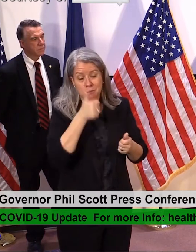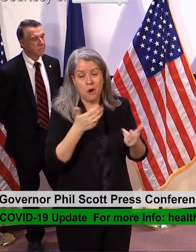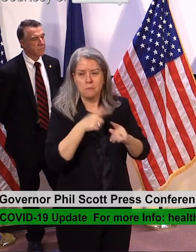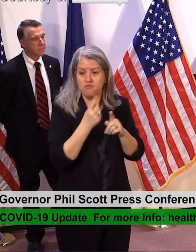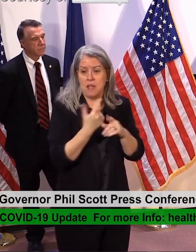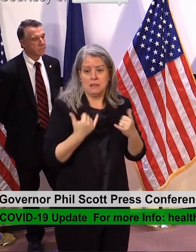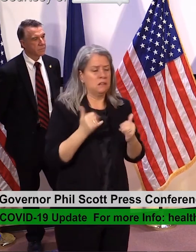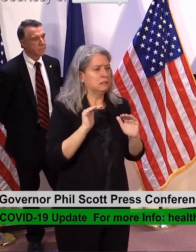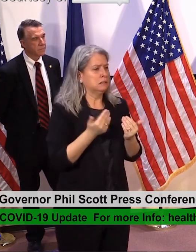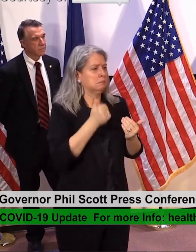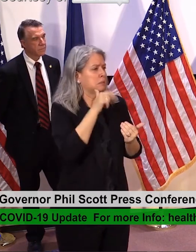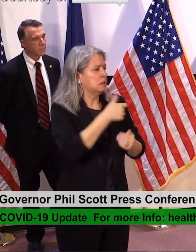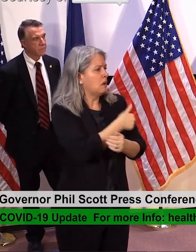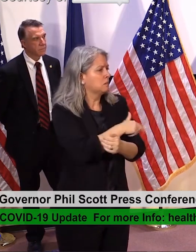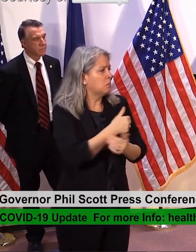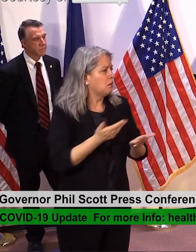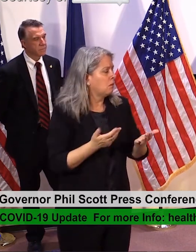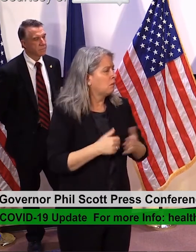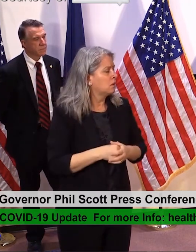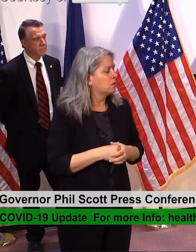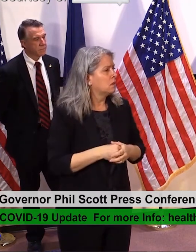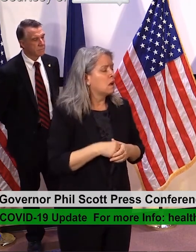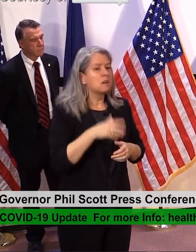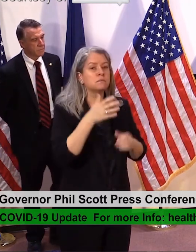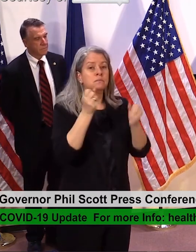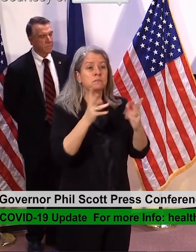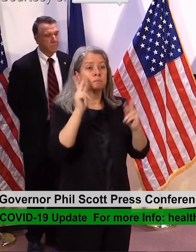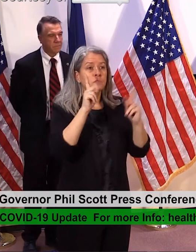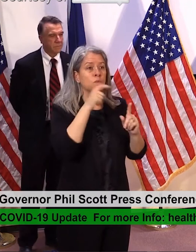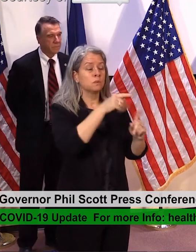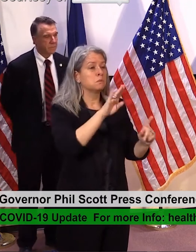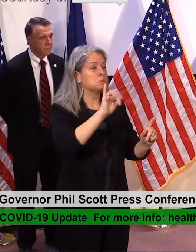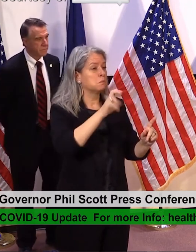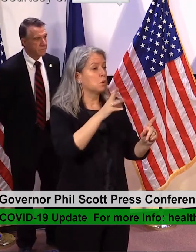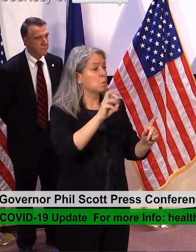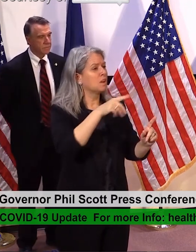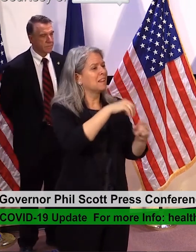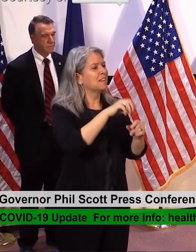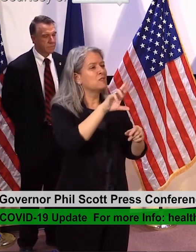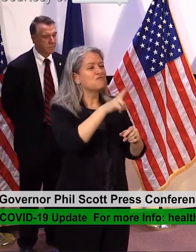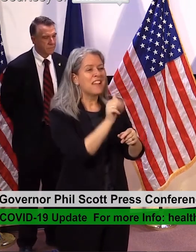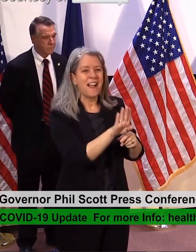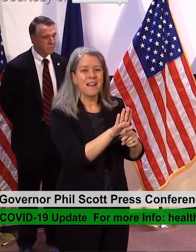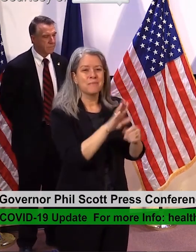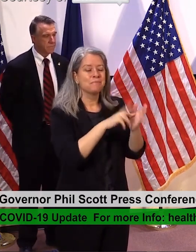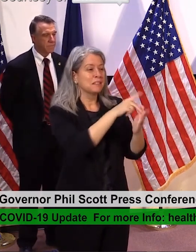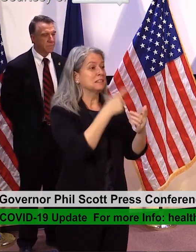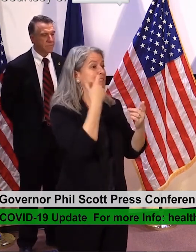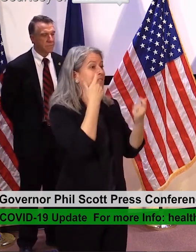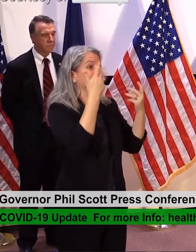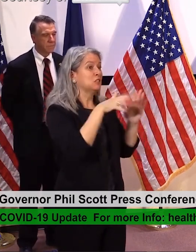basis. Many of the residents at Birchwood were in the rehabilitation portion of the